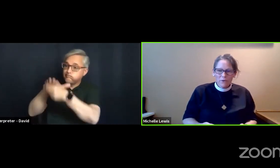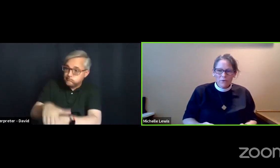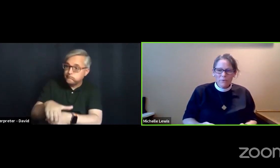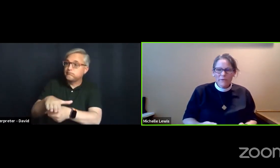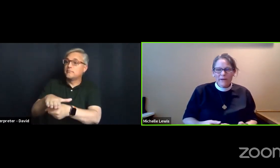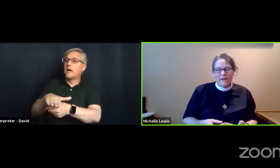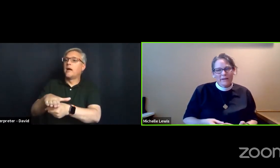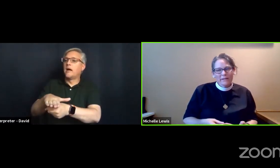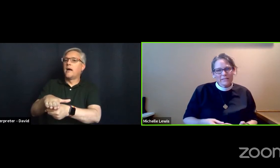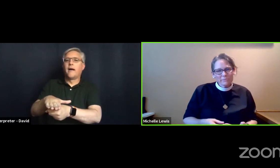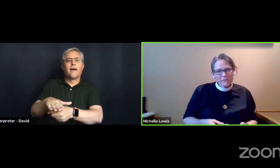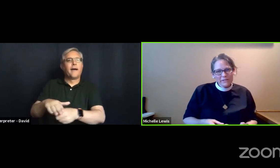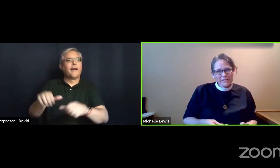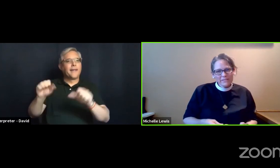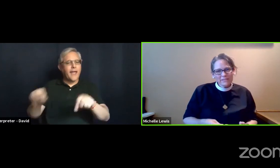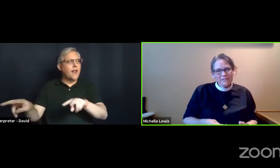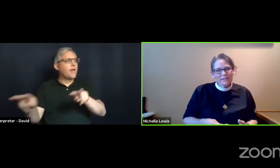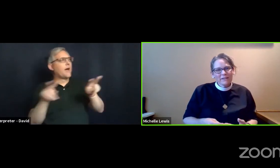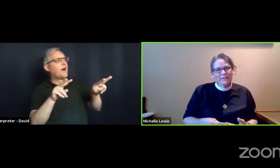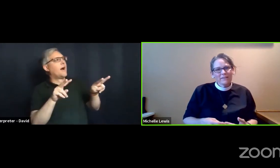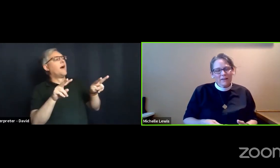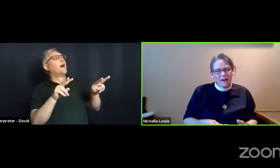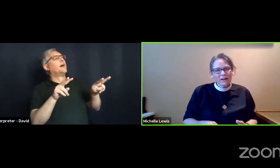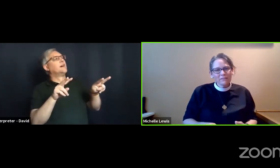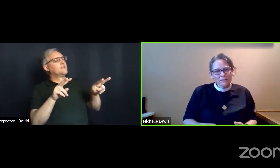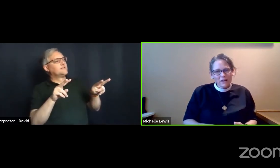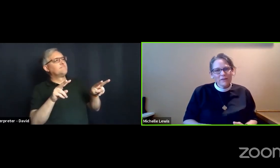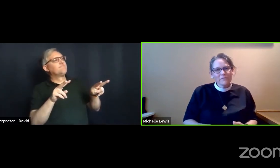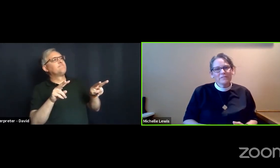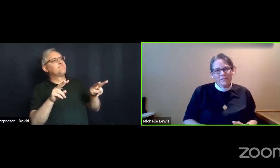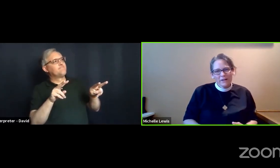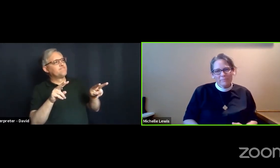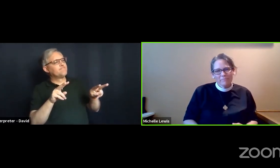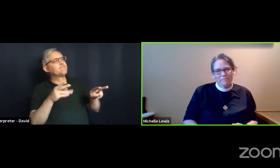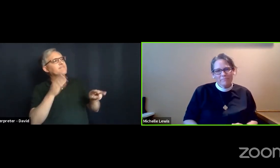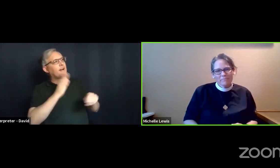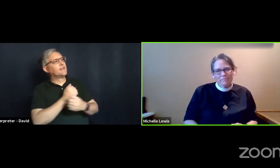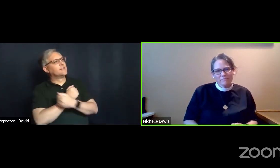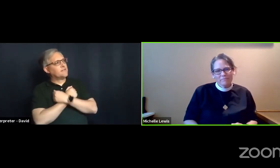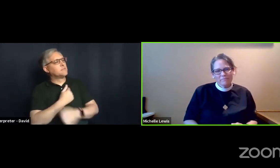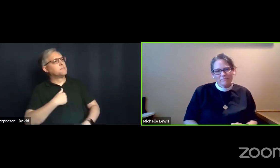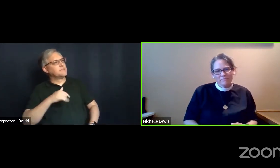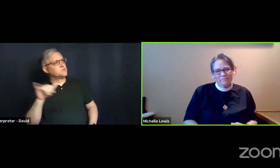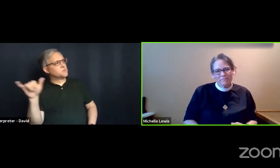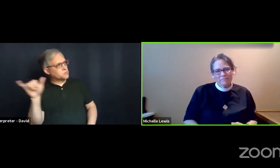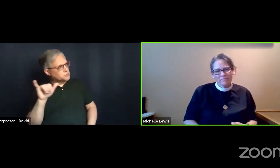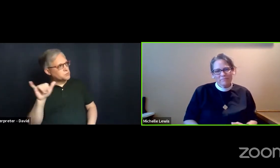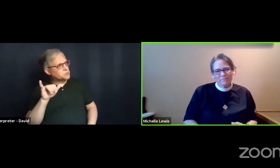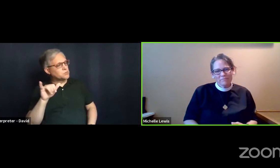can know and experience God loves them.